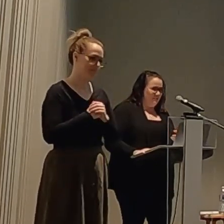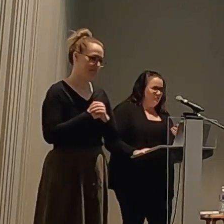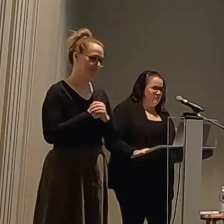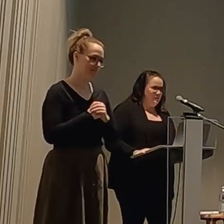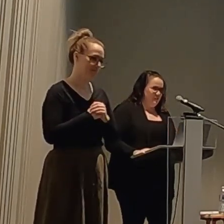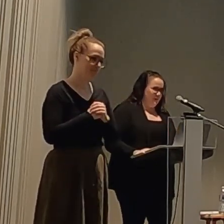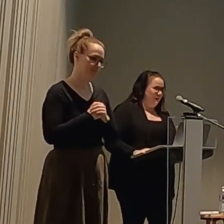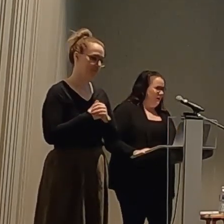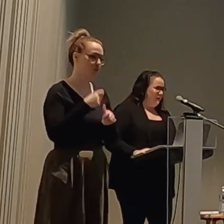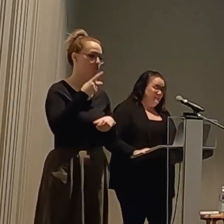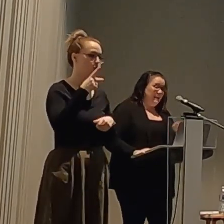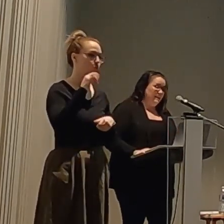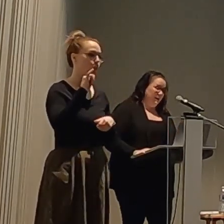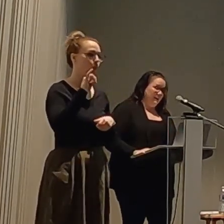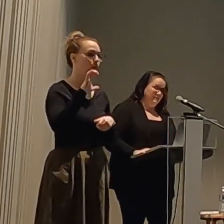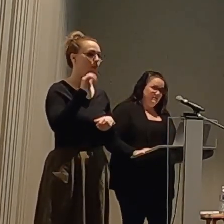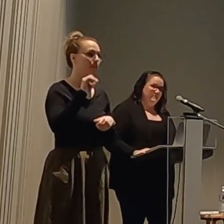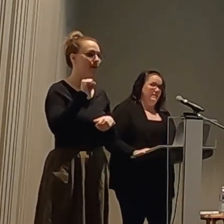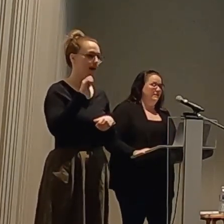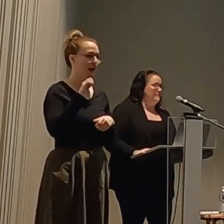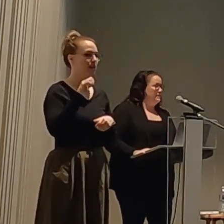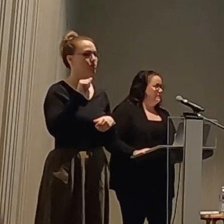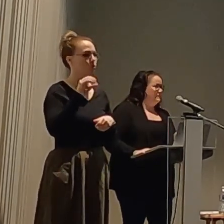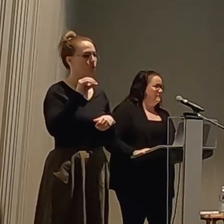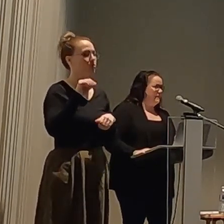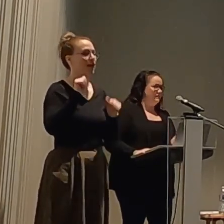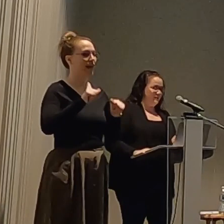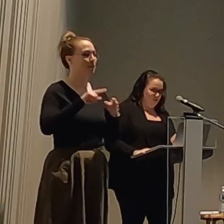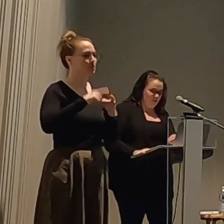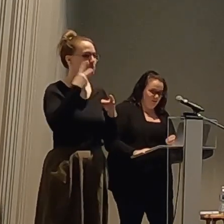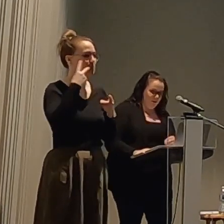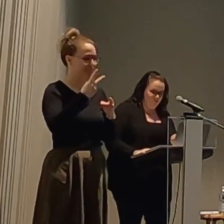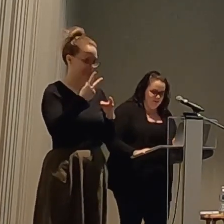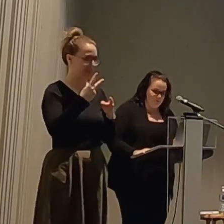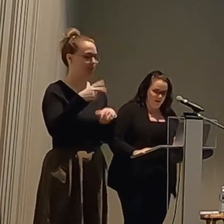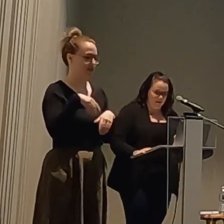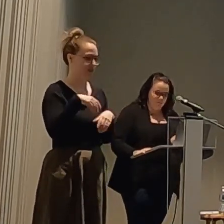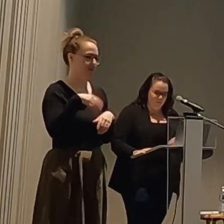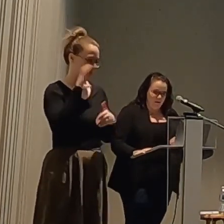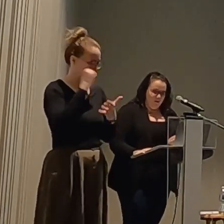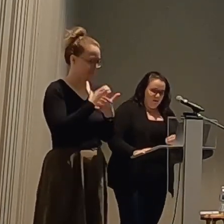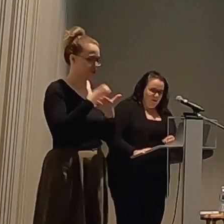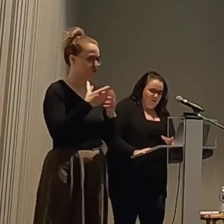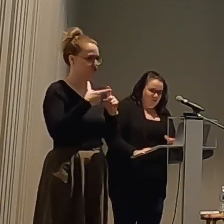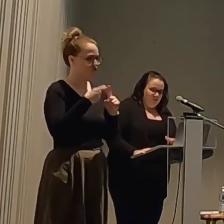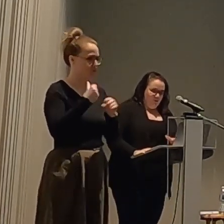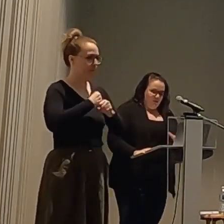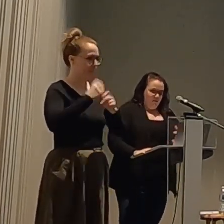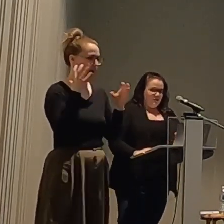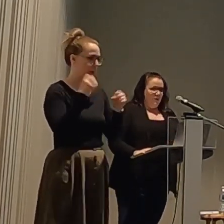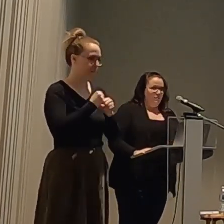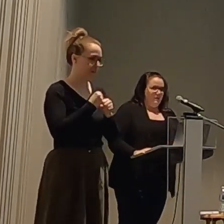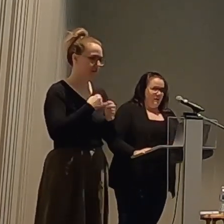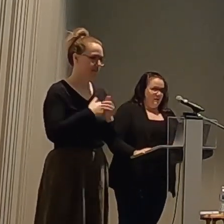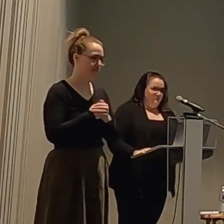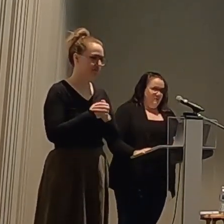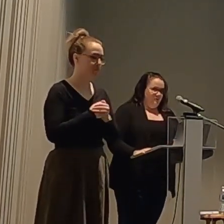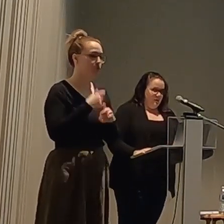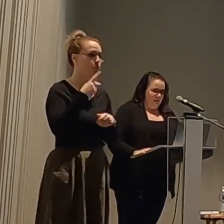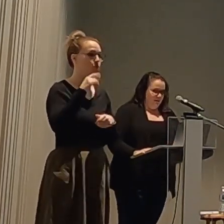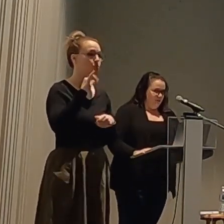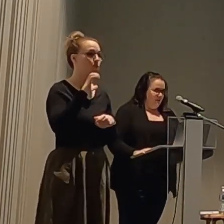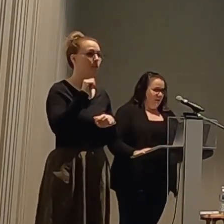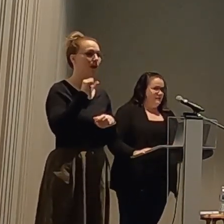he was able to see secondhand the devastation of this bombing. So he was